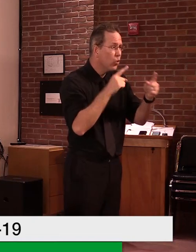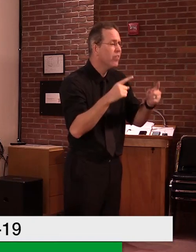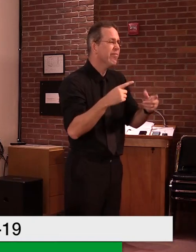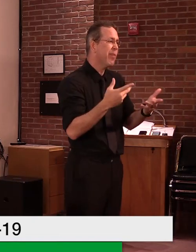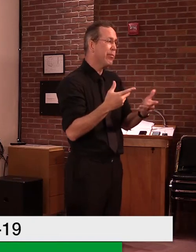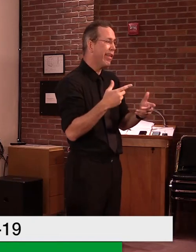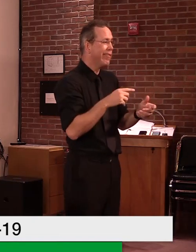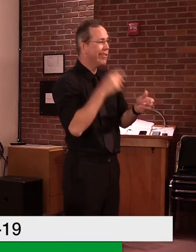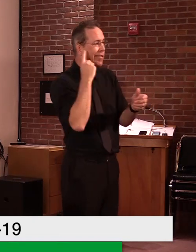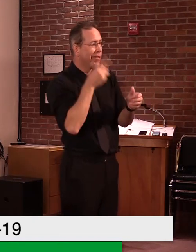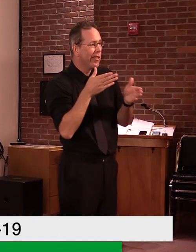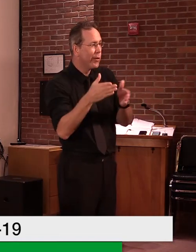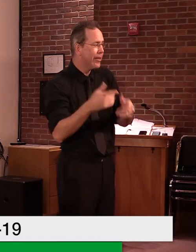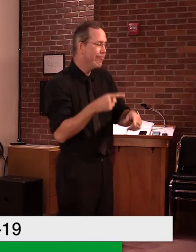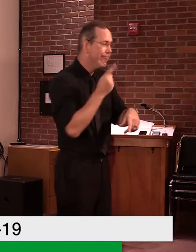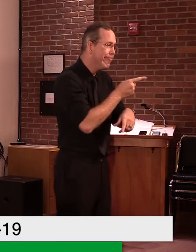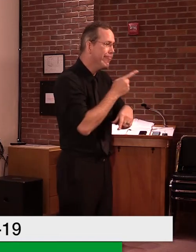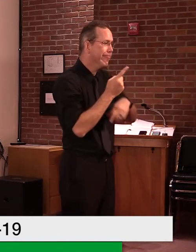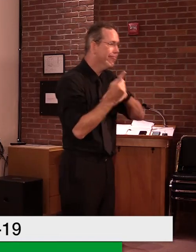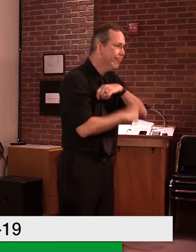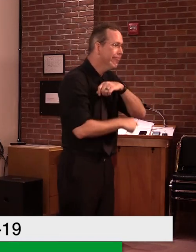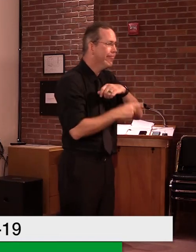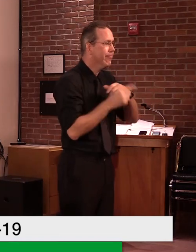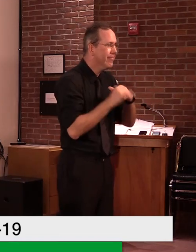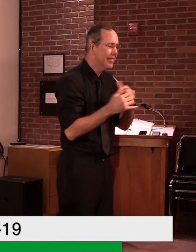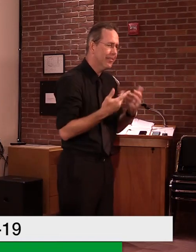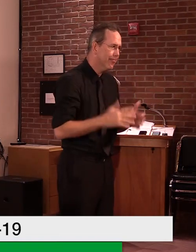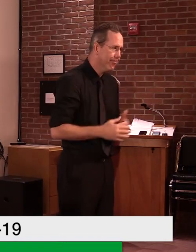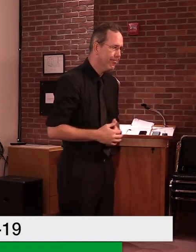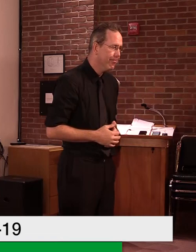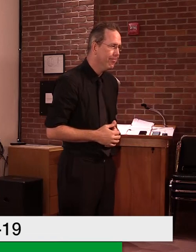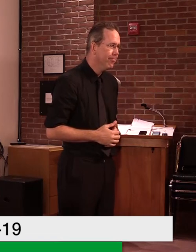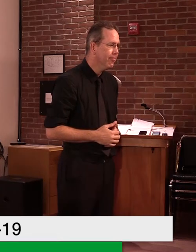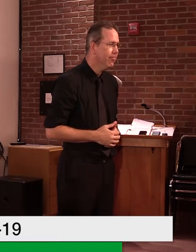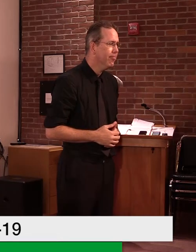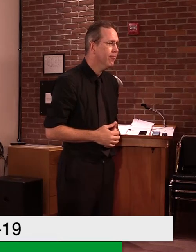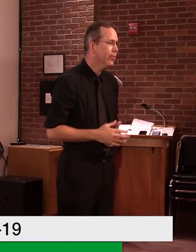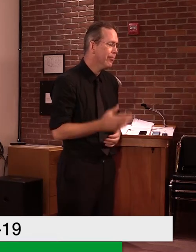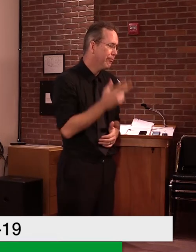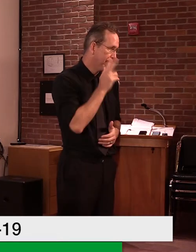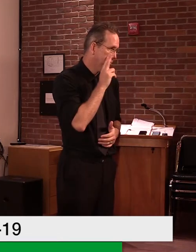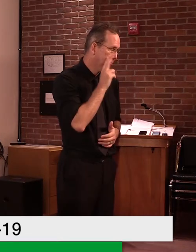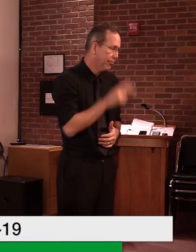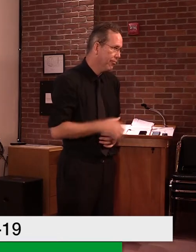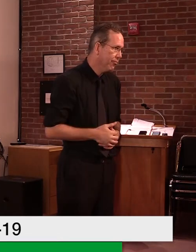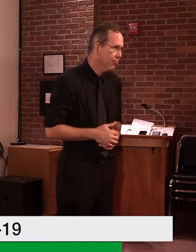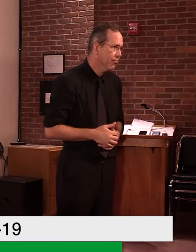But we'll just have to play it by ear, so to speak, and take other measures if we have to.